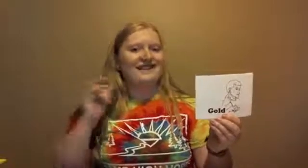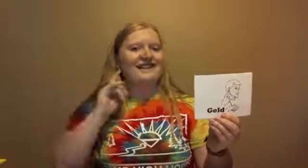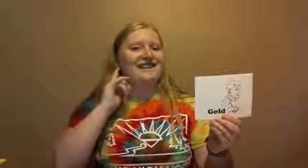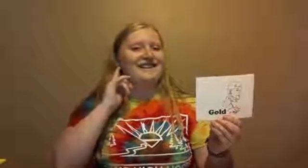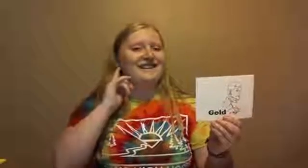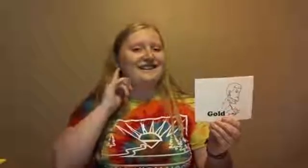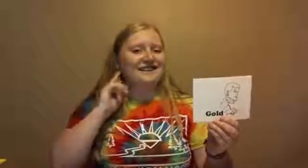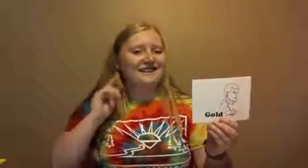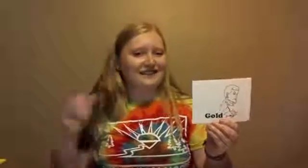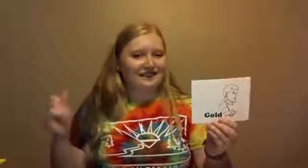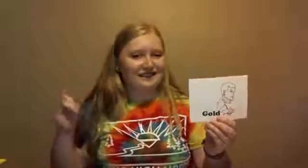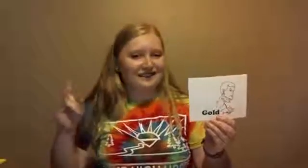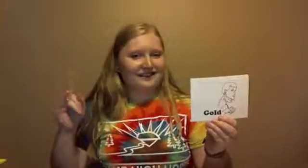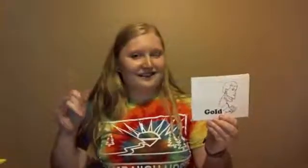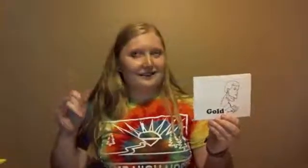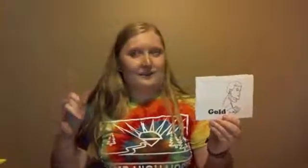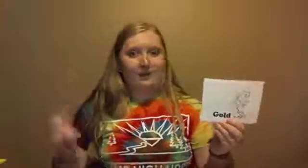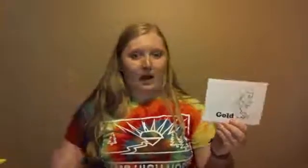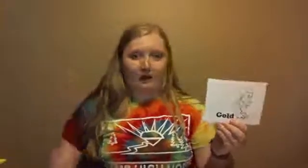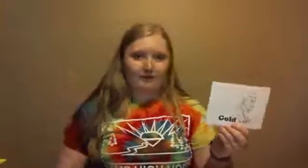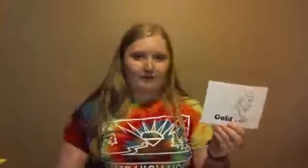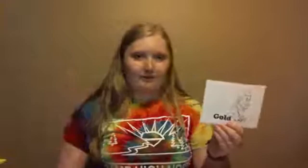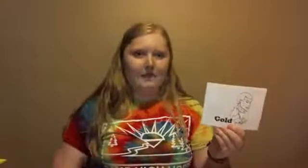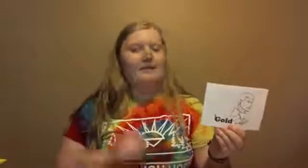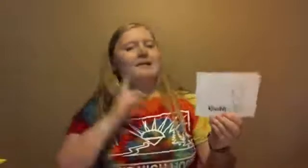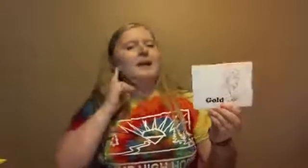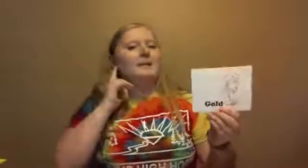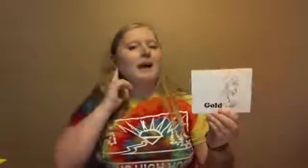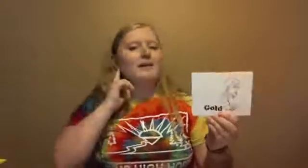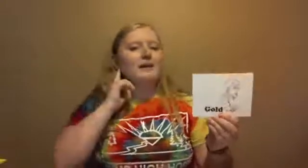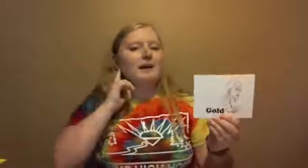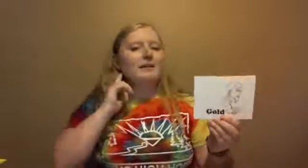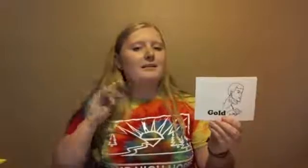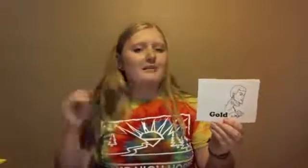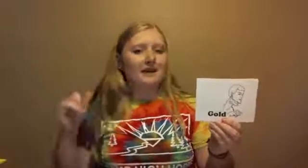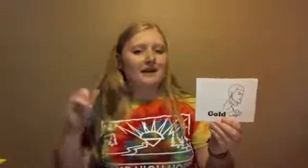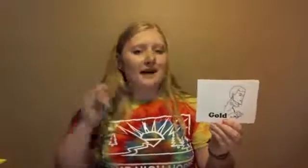Good. Look, I messed up. Okay, ready? Like that.